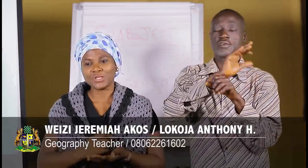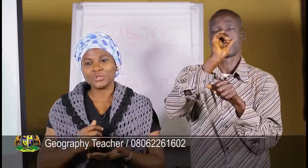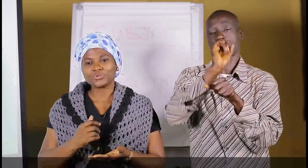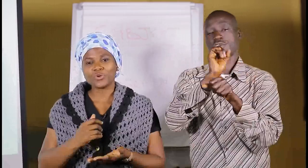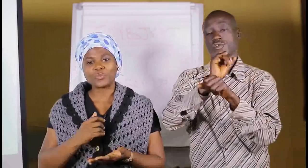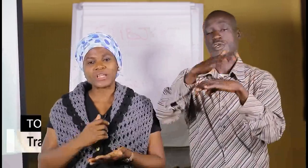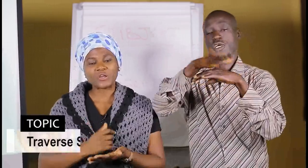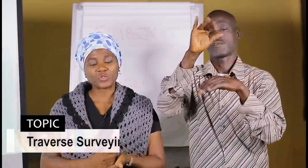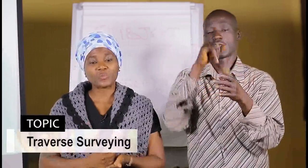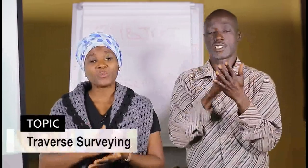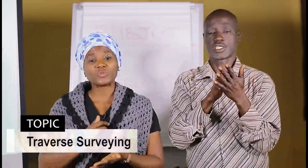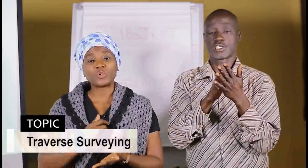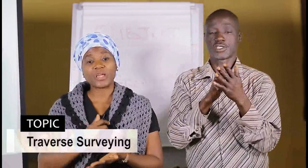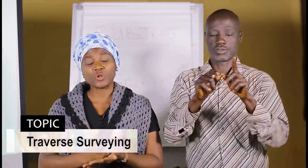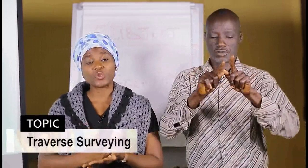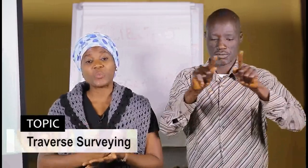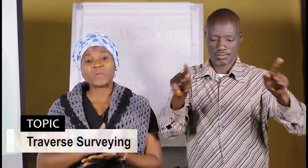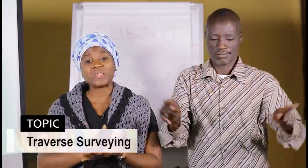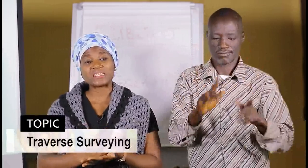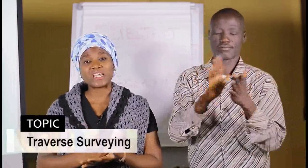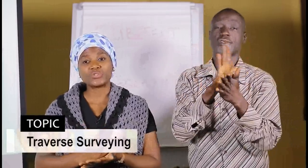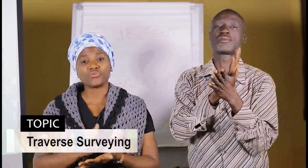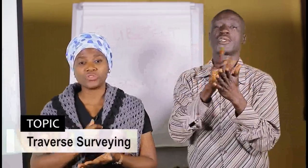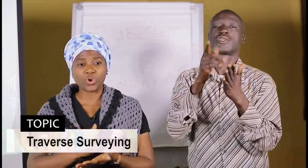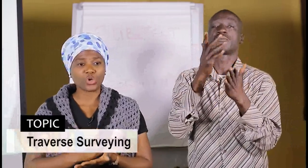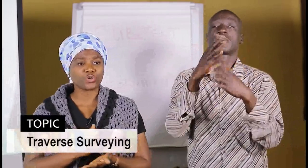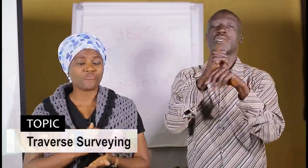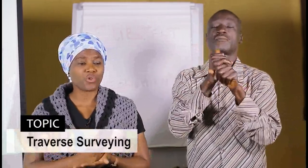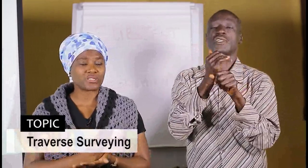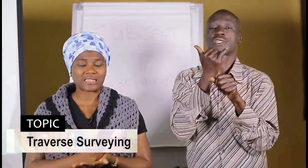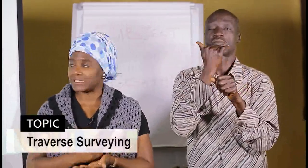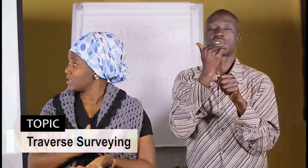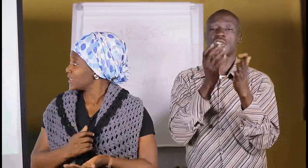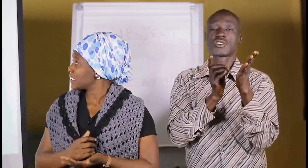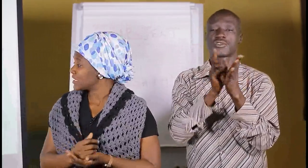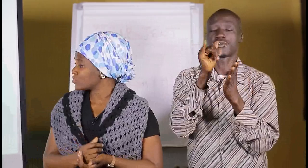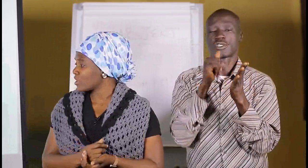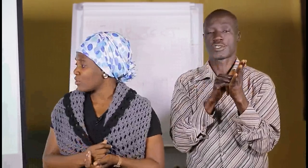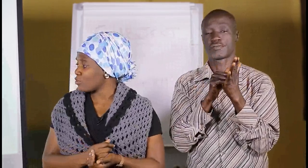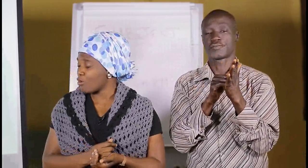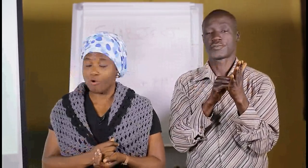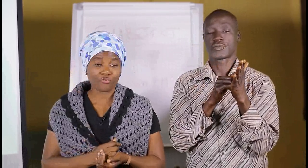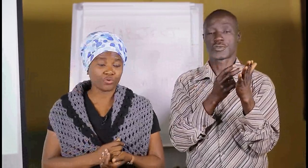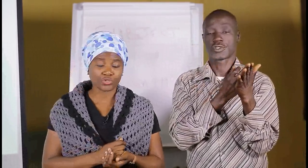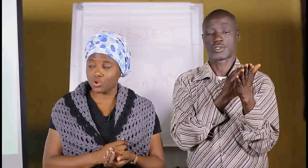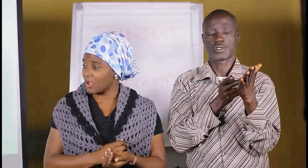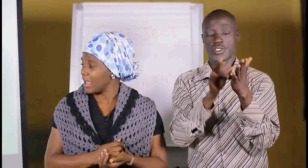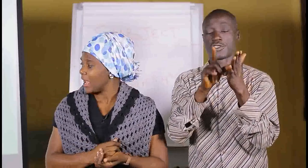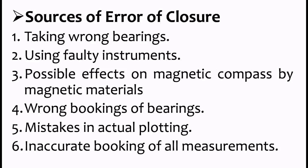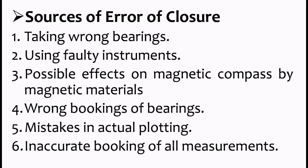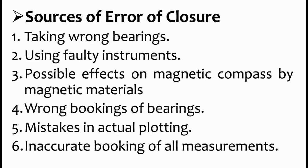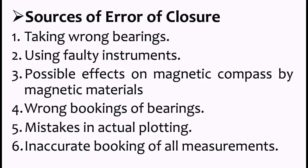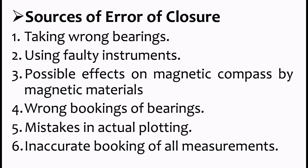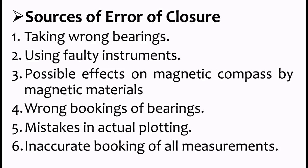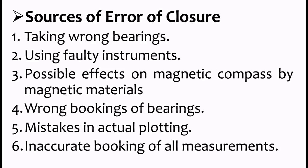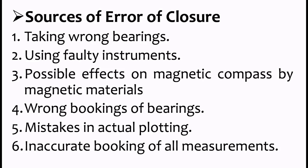after. So you might also make mistakes during the course of plotting, leading to error of closure.